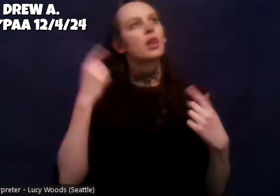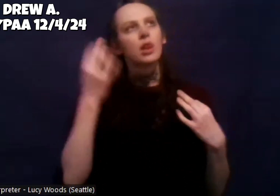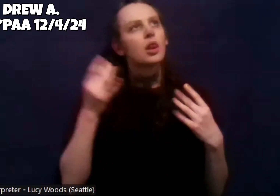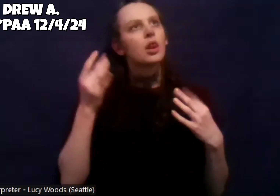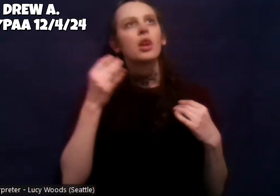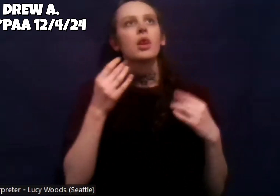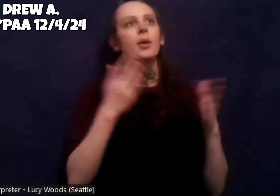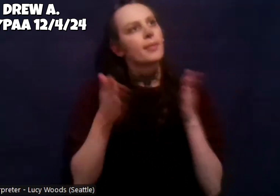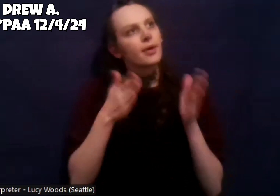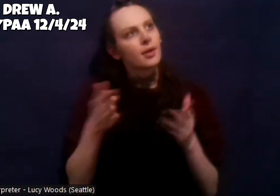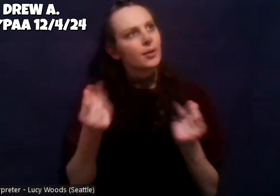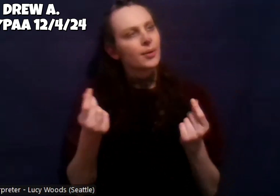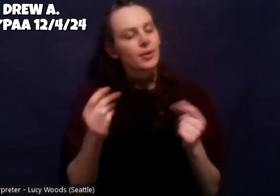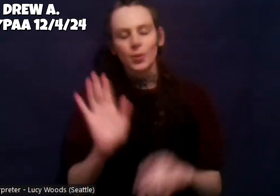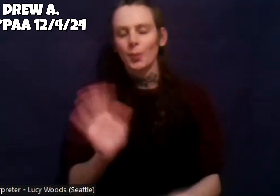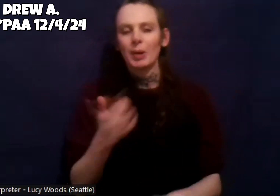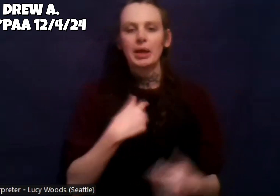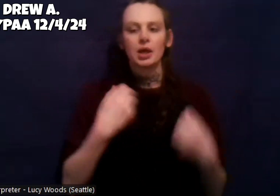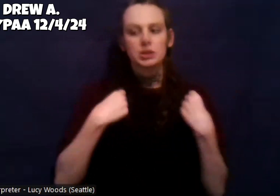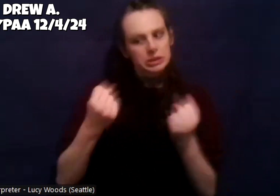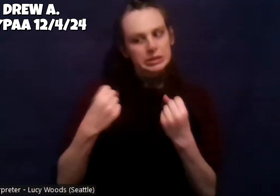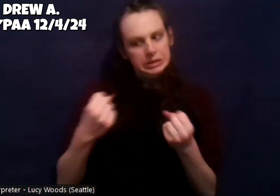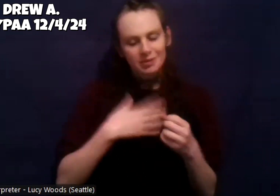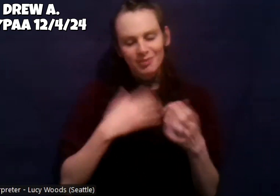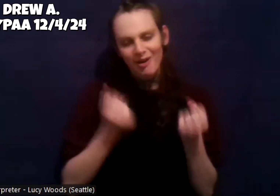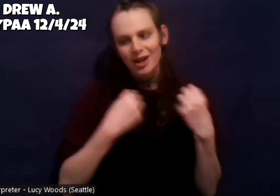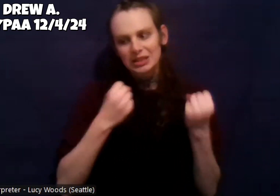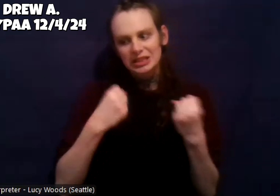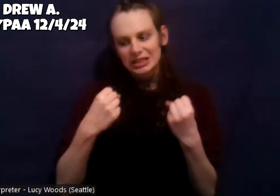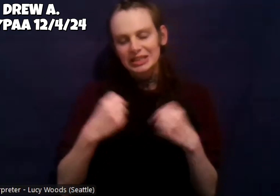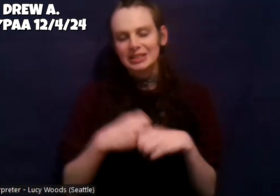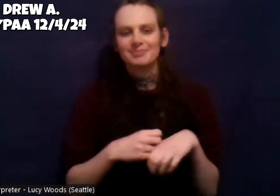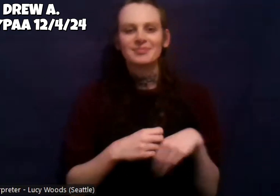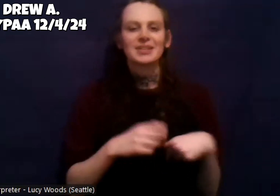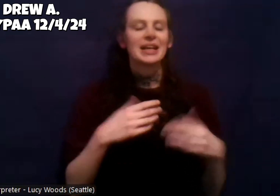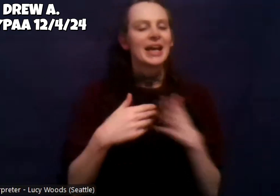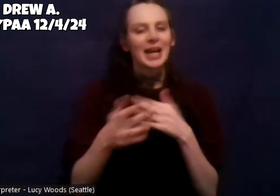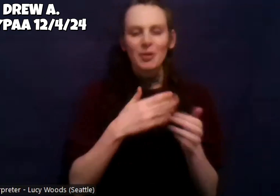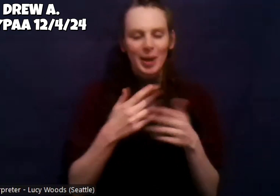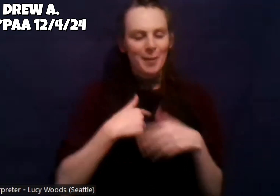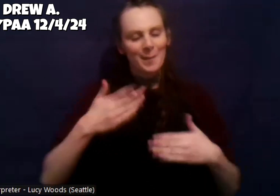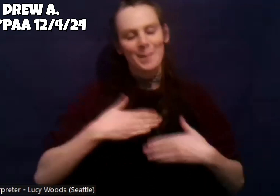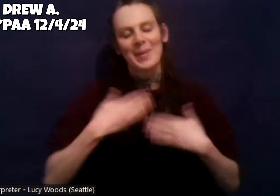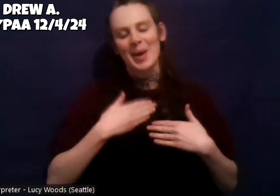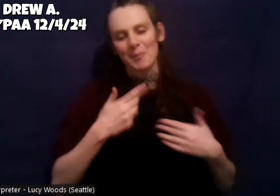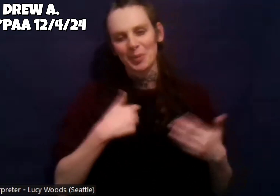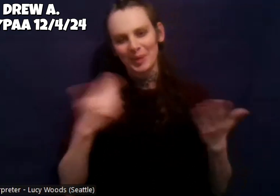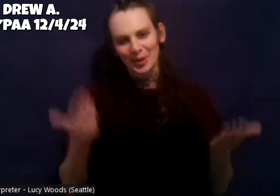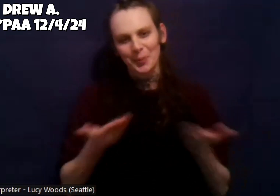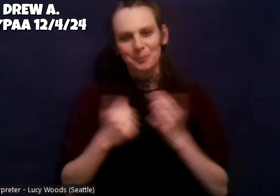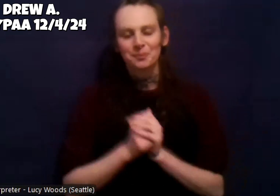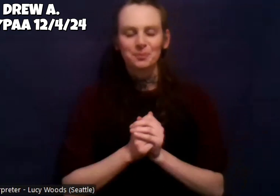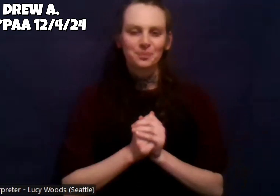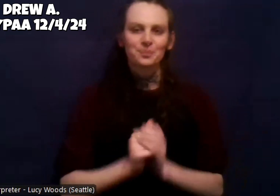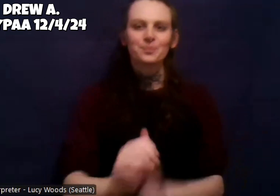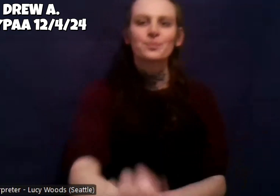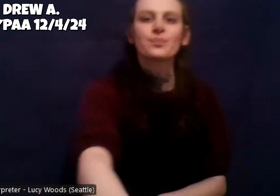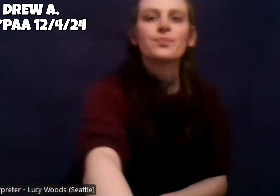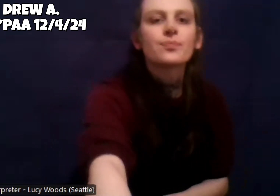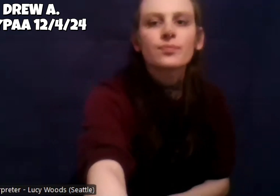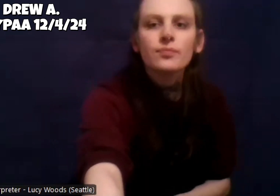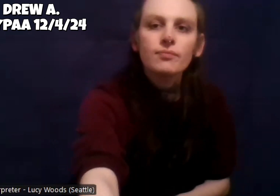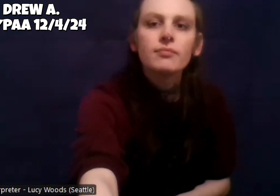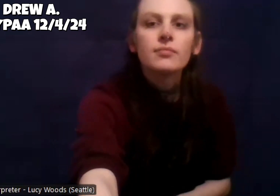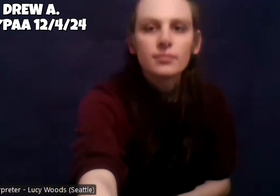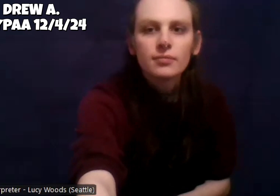raced here in my car. So all that to say, I'm glad I'm here. Um, and yeah, I'll share my